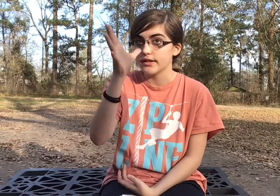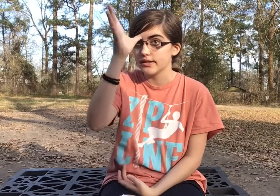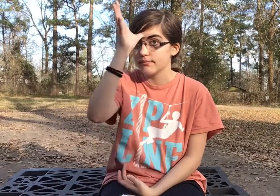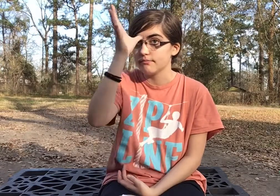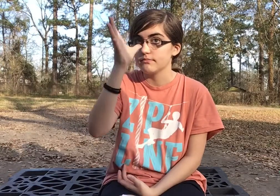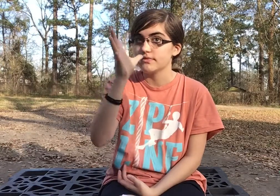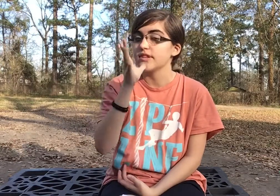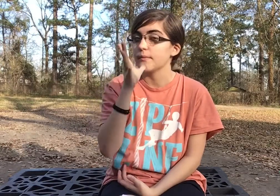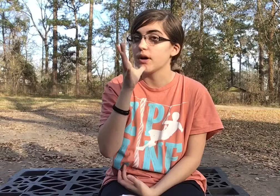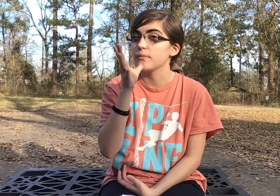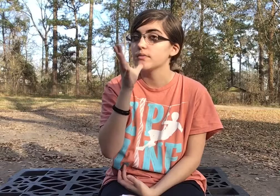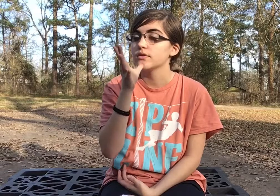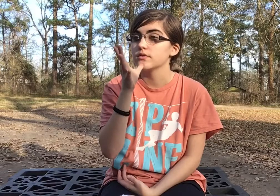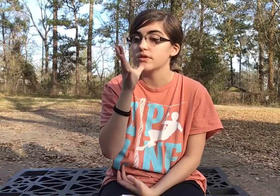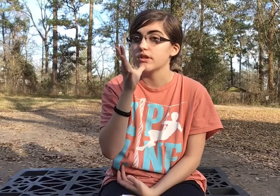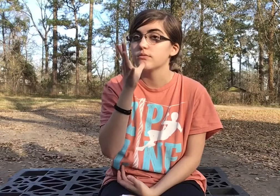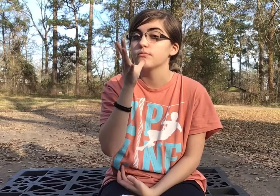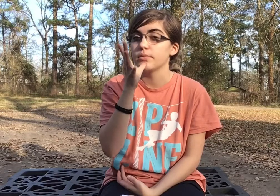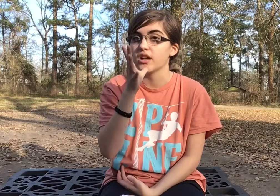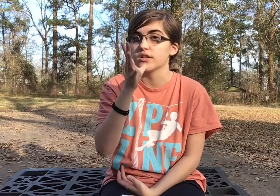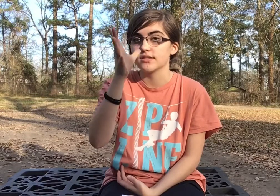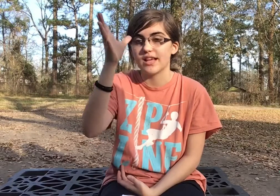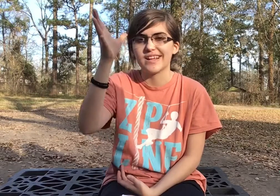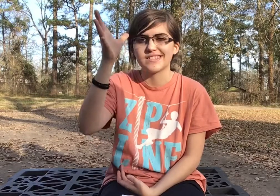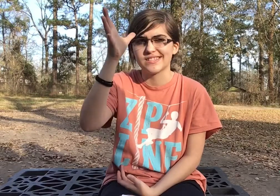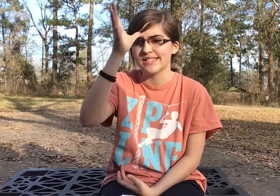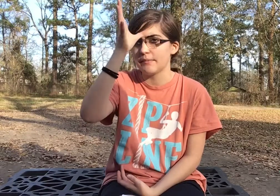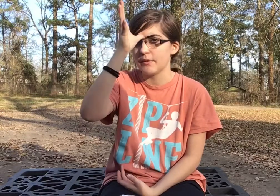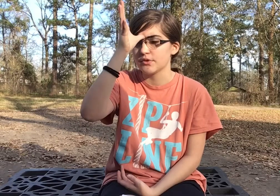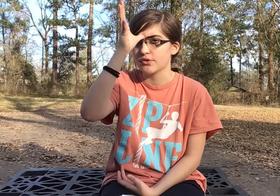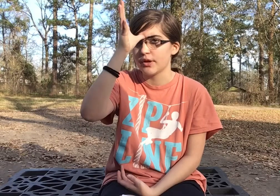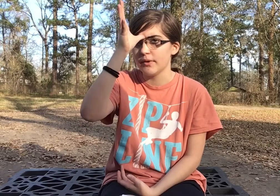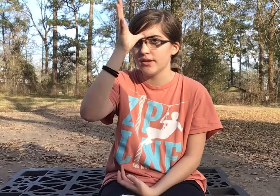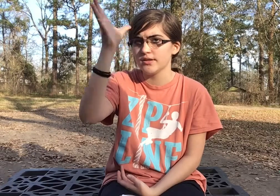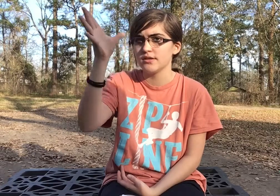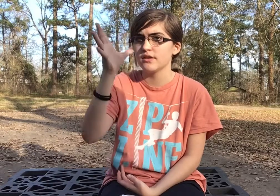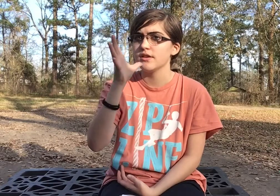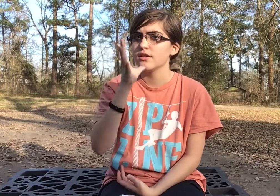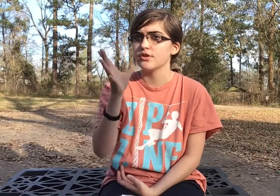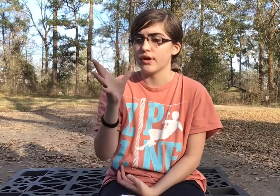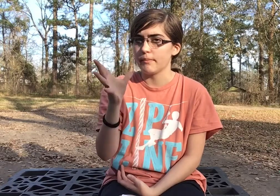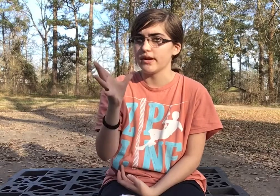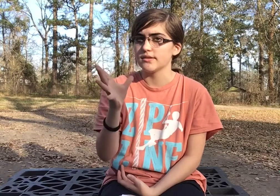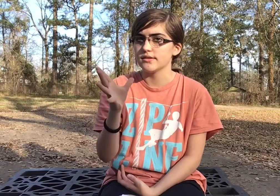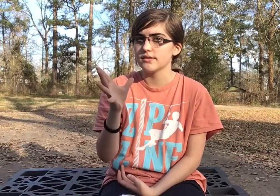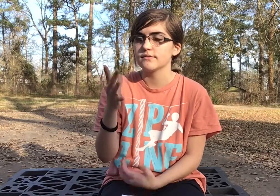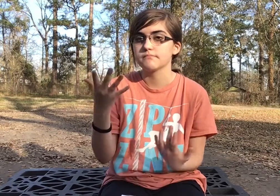Parents. Dad, mom. You know, parents. I guess it's the same thing with grandparents. Grandparents.